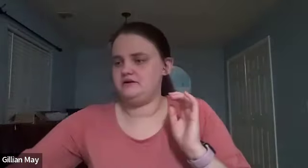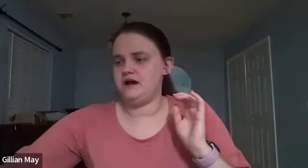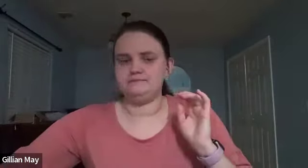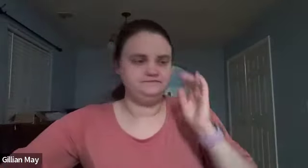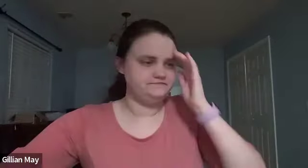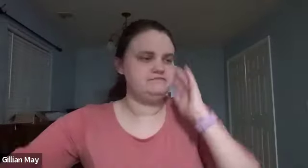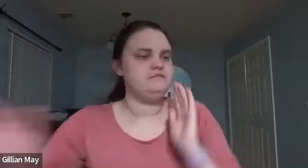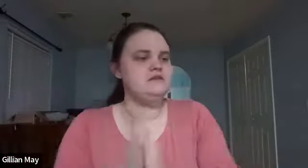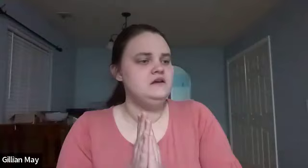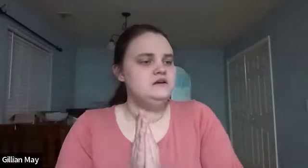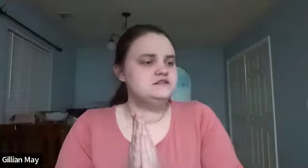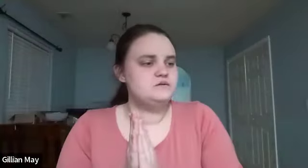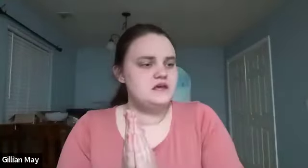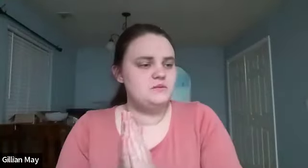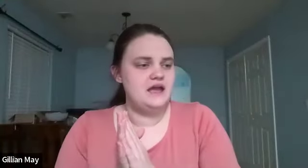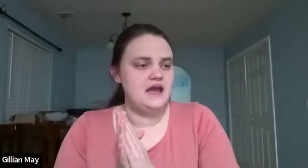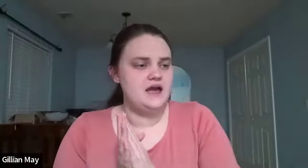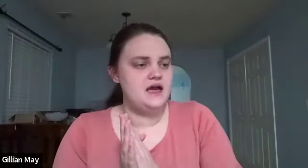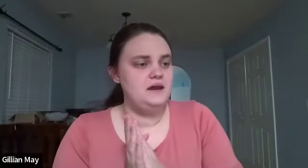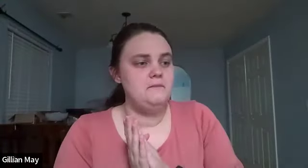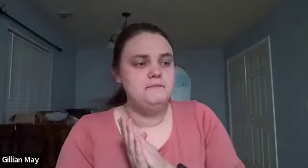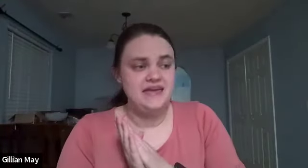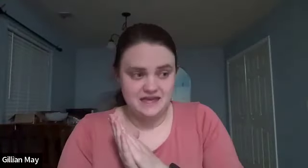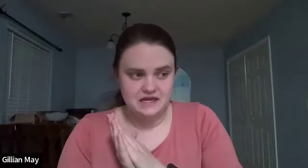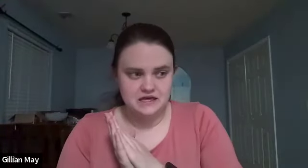Okay, so then we had pig,